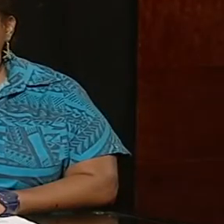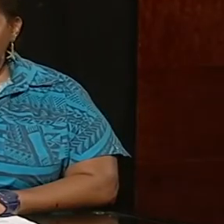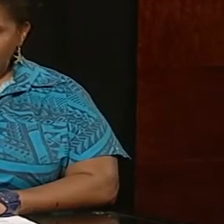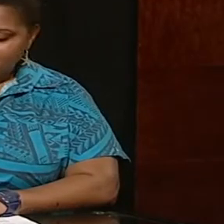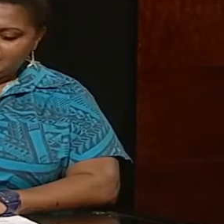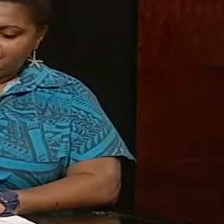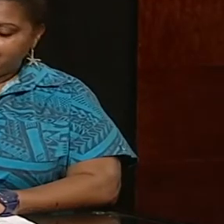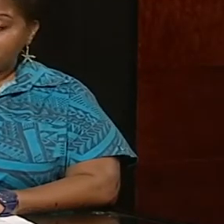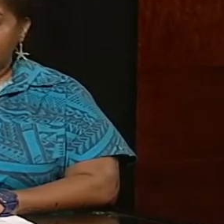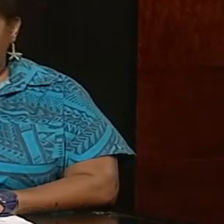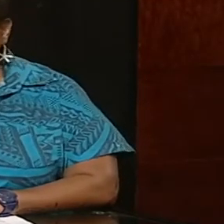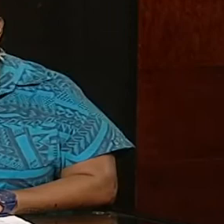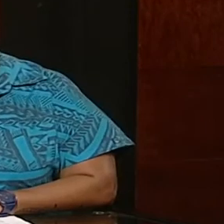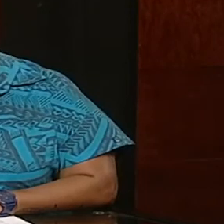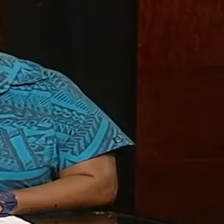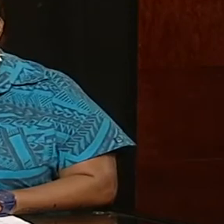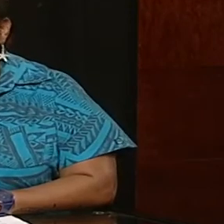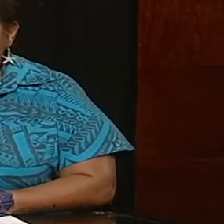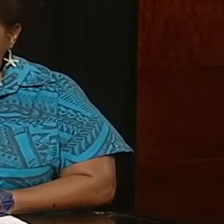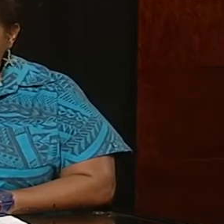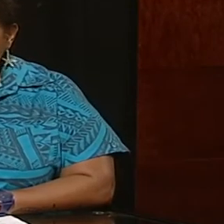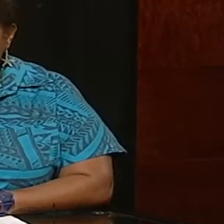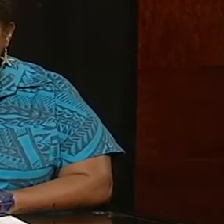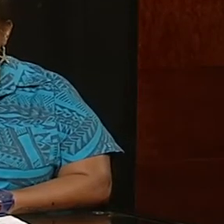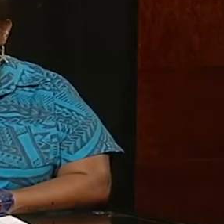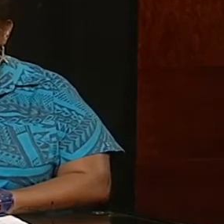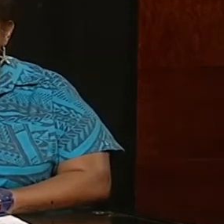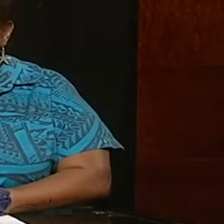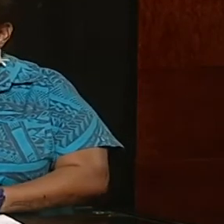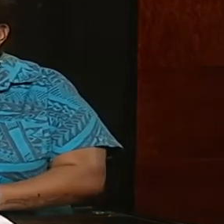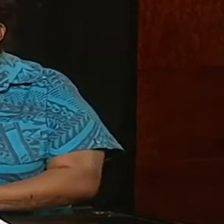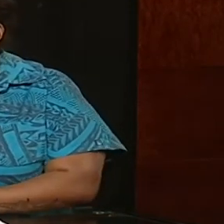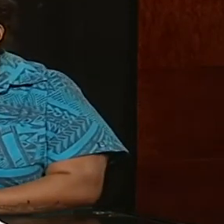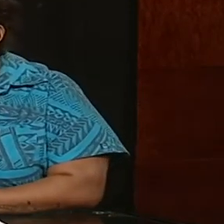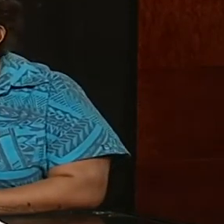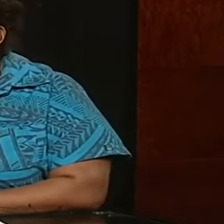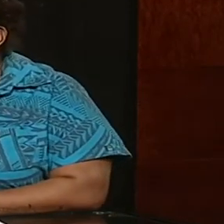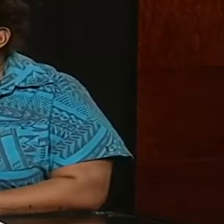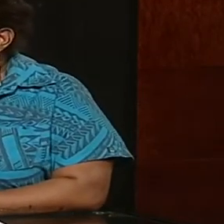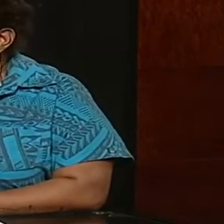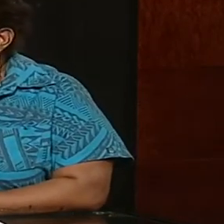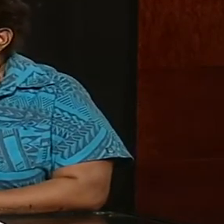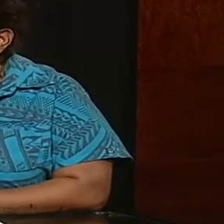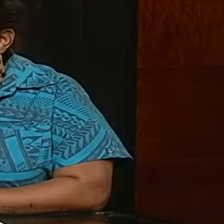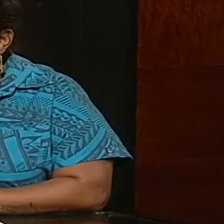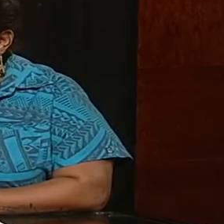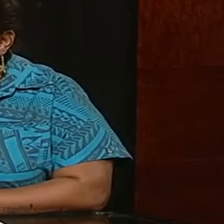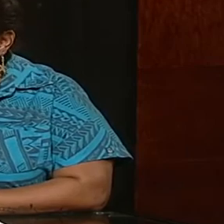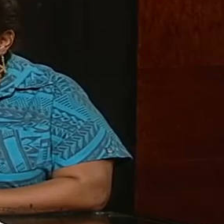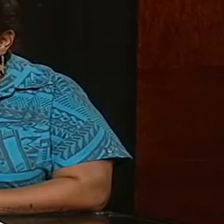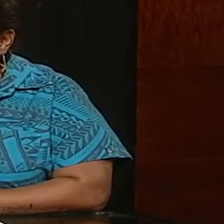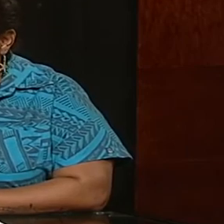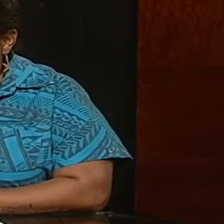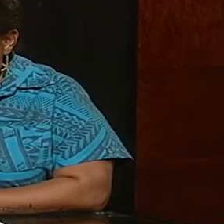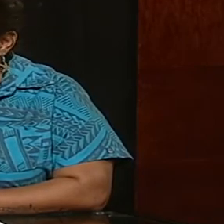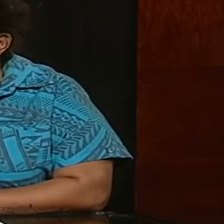Yeah, look, important information updates there from the command center. Dr. Ambi is still here with me in studio. Doctor, recapping